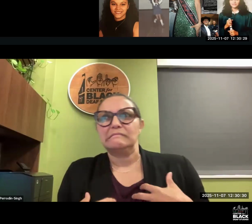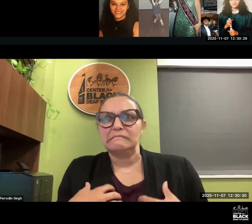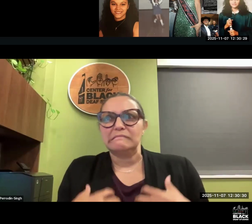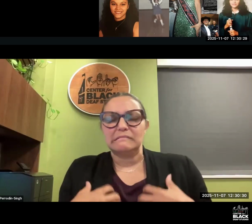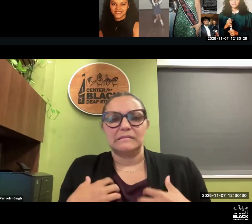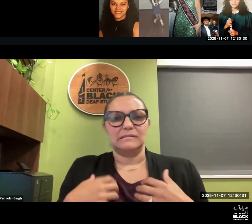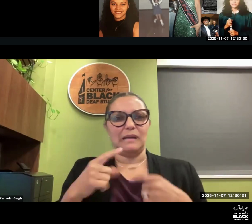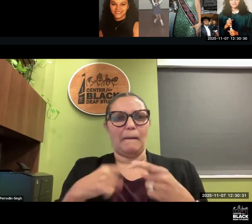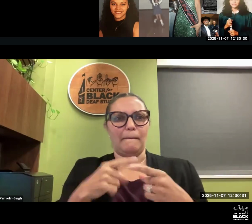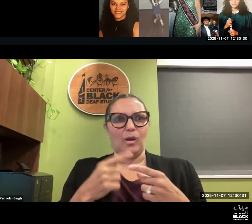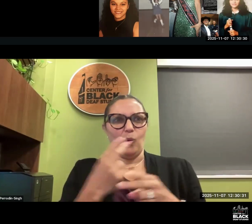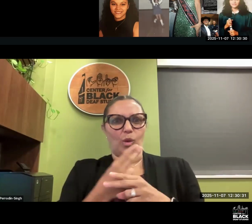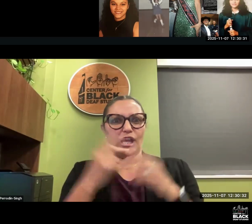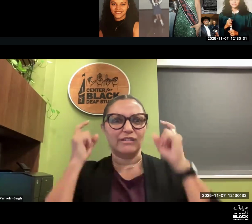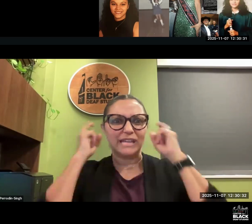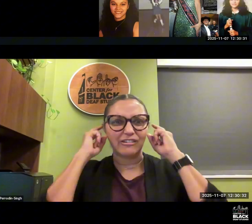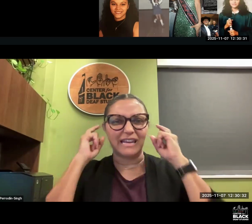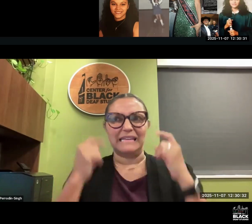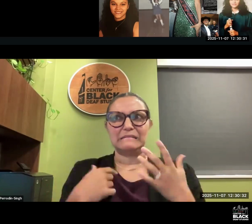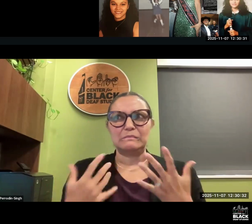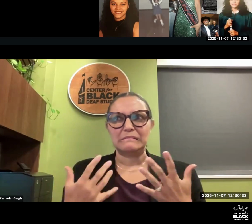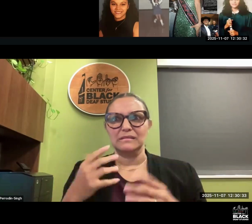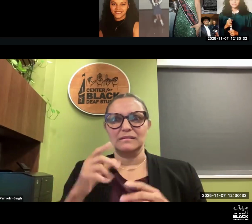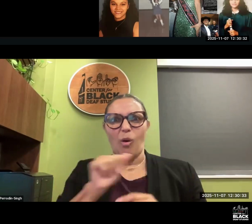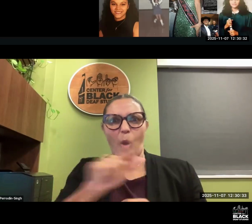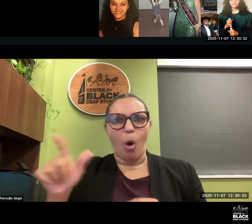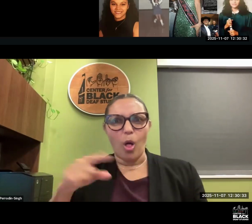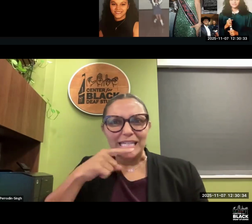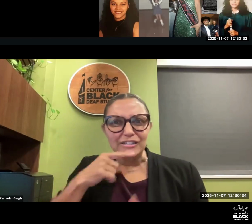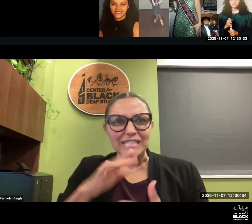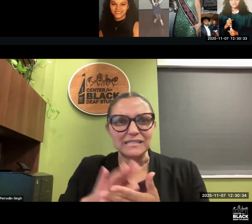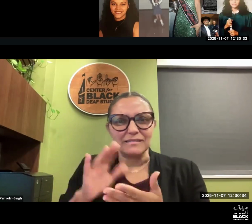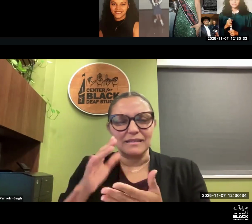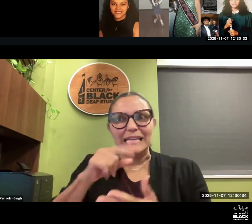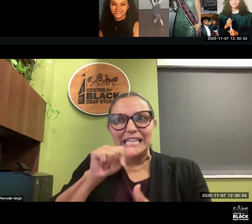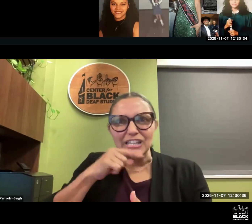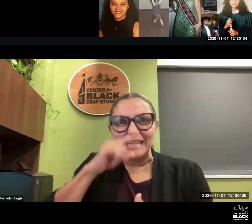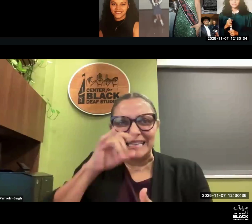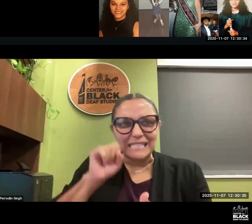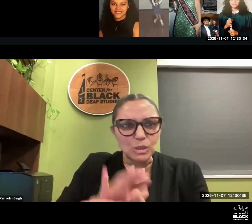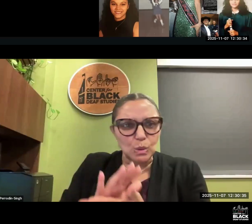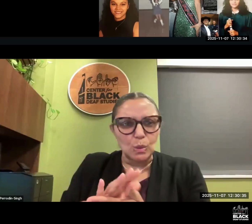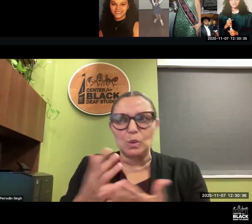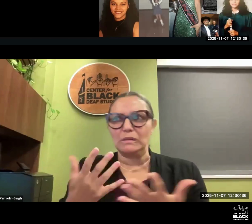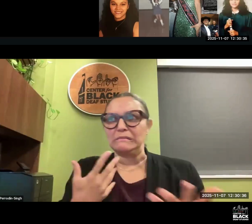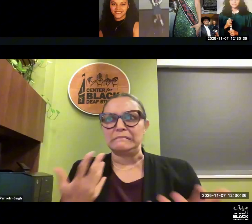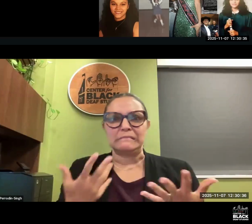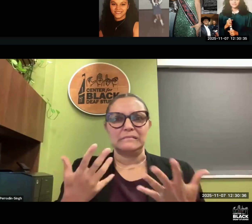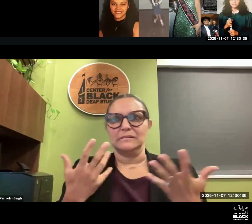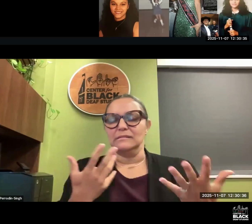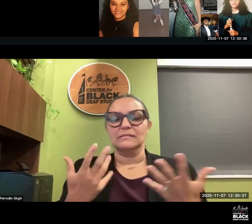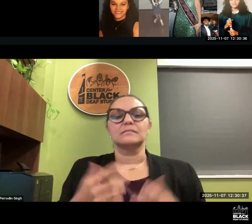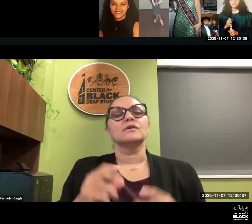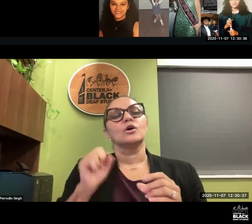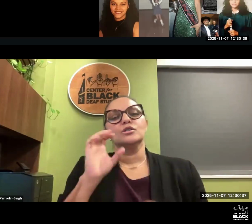going to the seventh grade, I remember wearing hearing aids. And I remember feeling conflicted. Everyone in my class was hearing, and